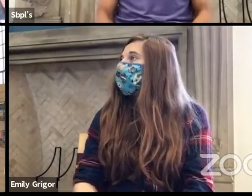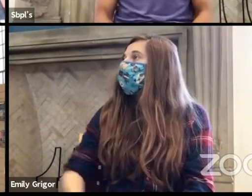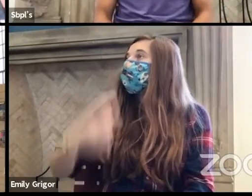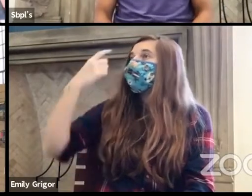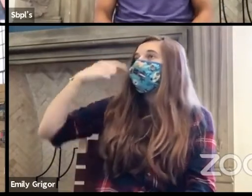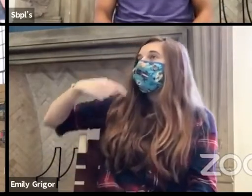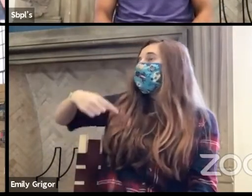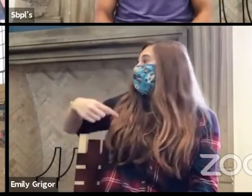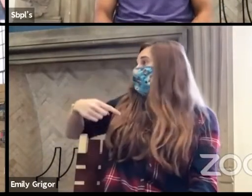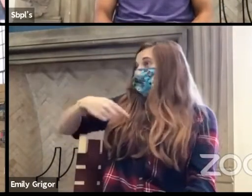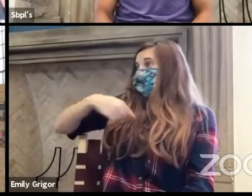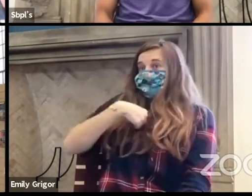For me,